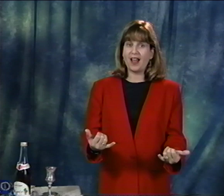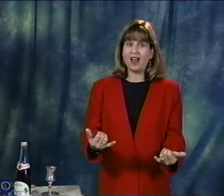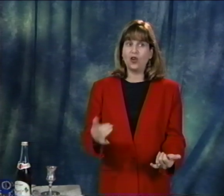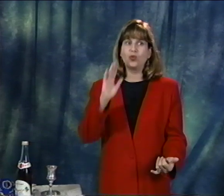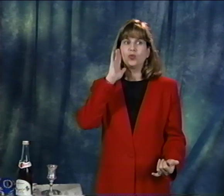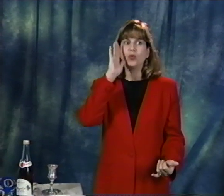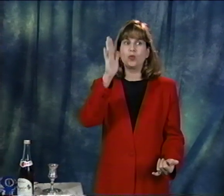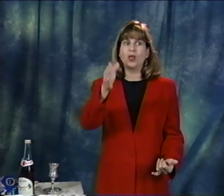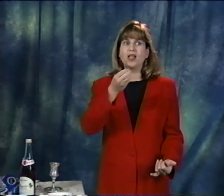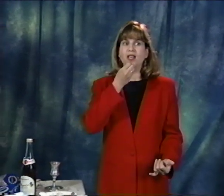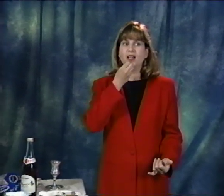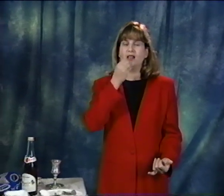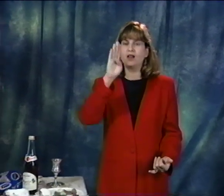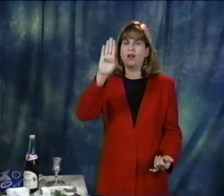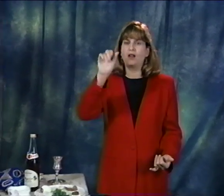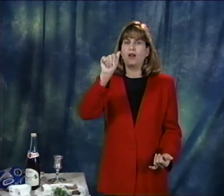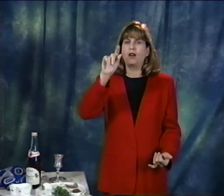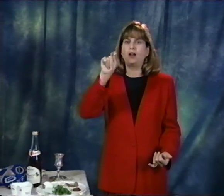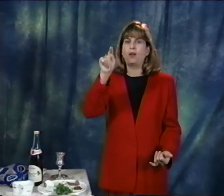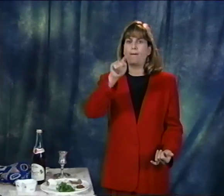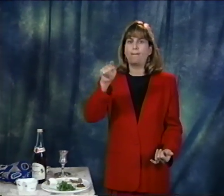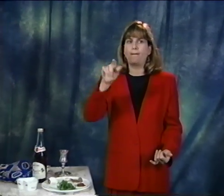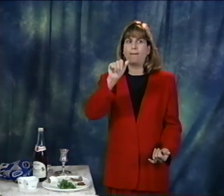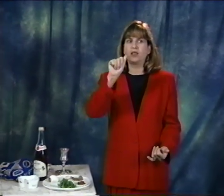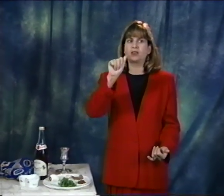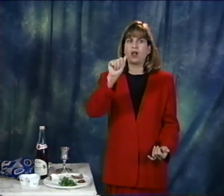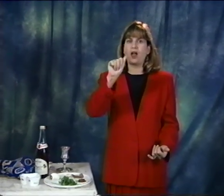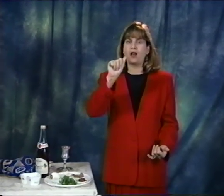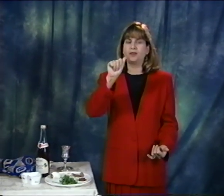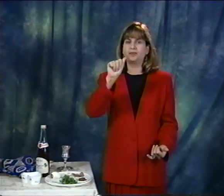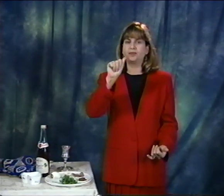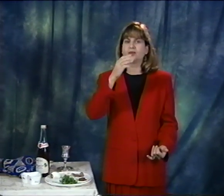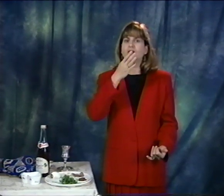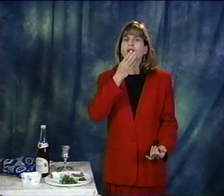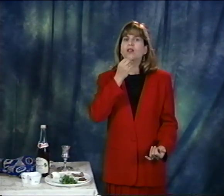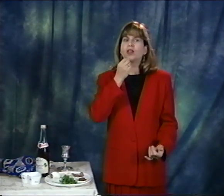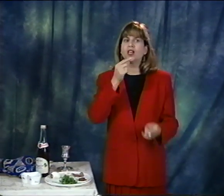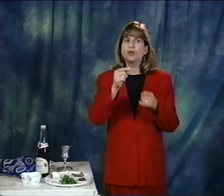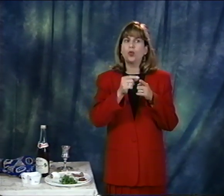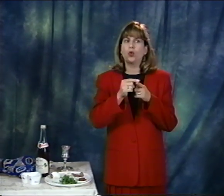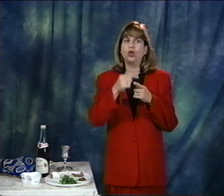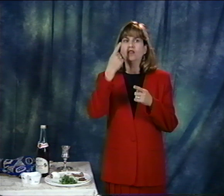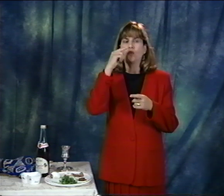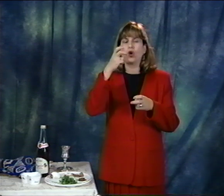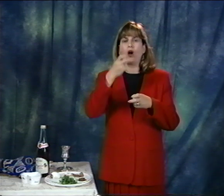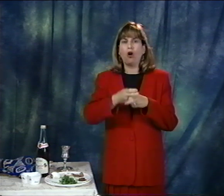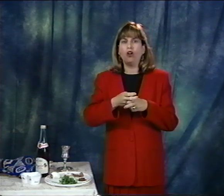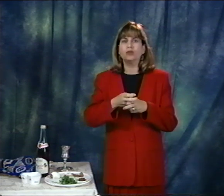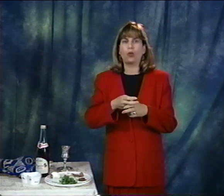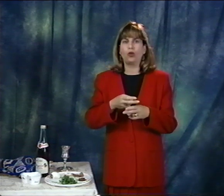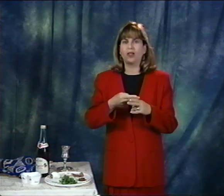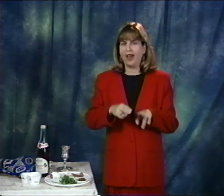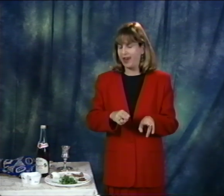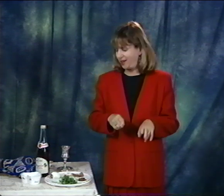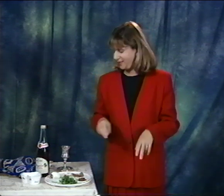Now, we will eat the beitzah, the Hebrew word for hard-boiled